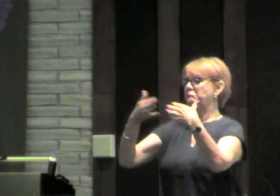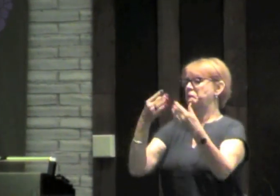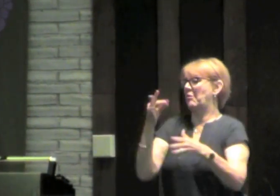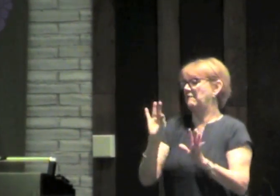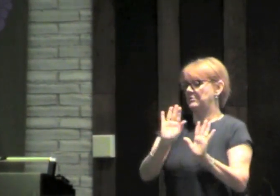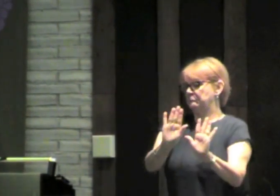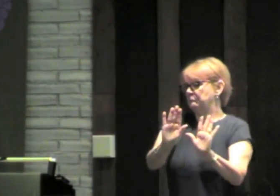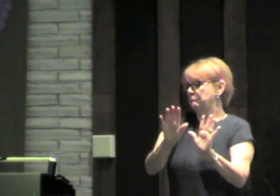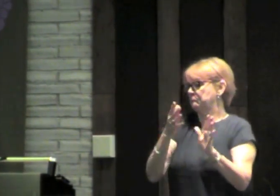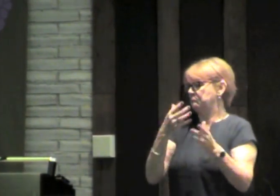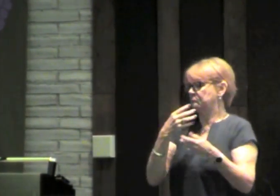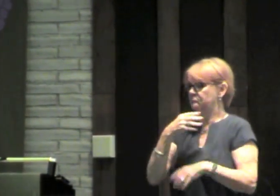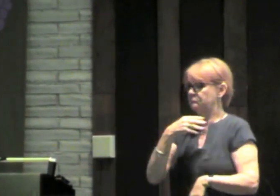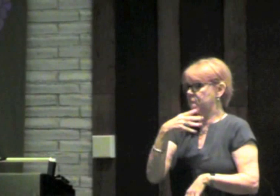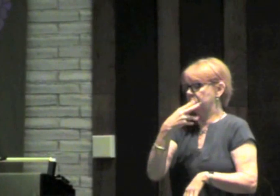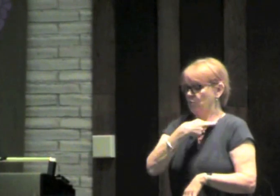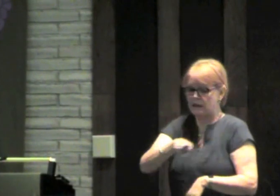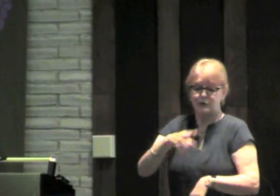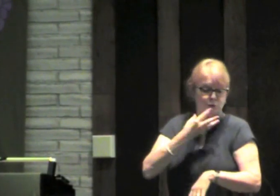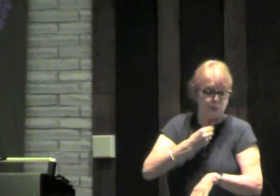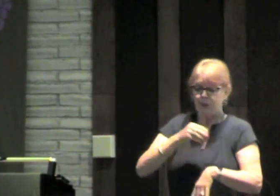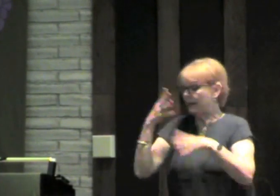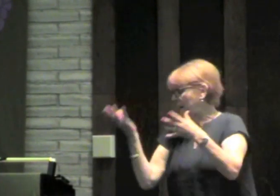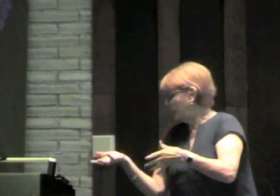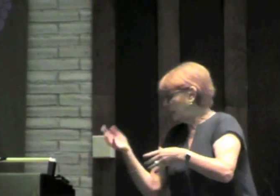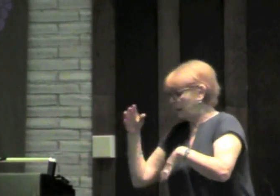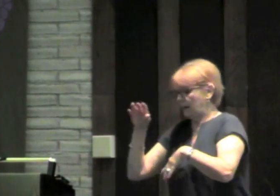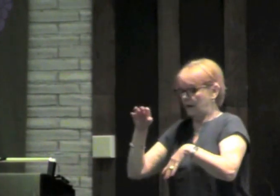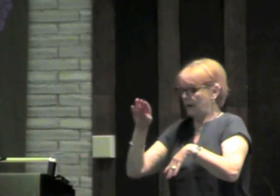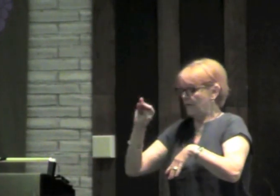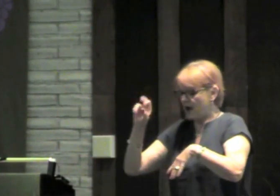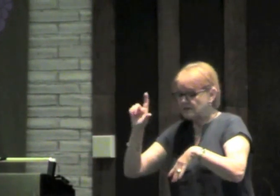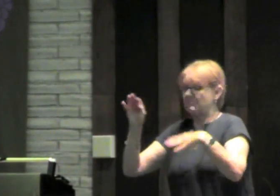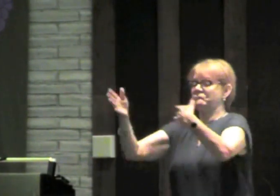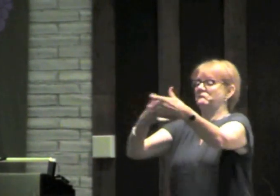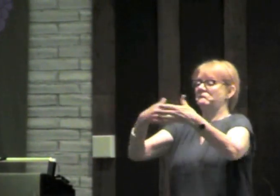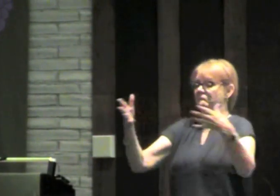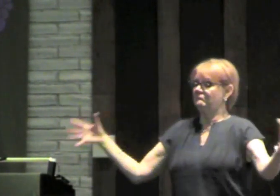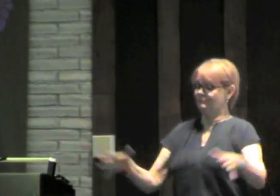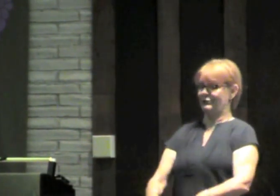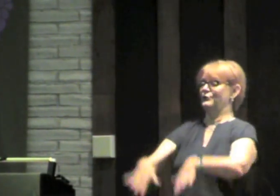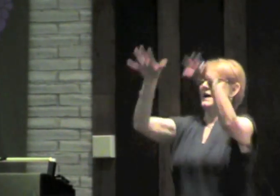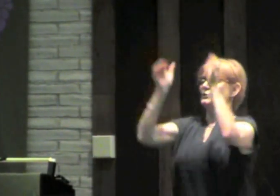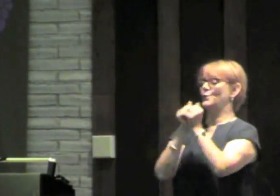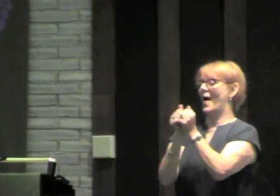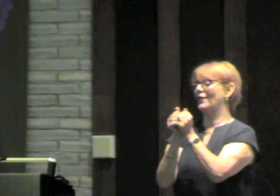deaf children within the public school. And they make no delineation about their heritage or